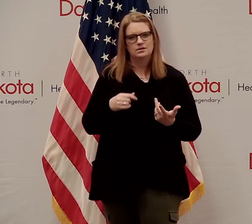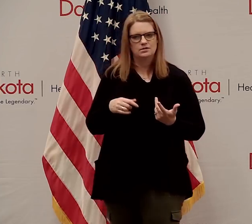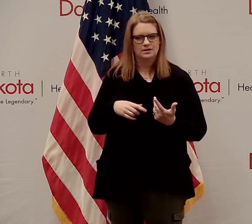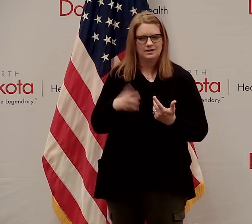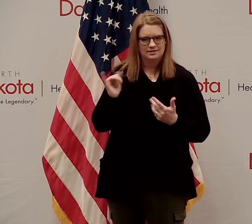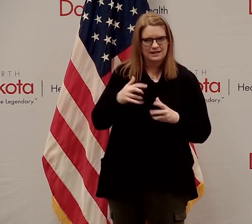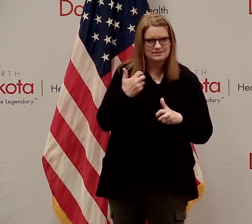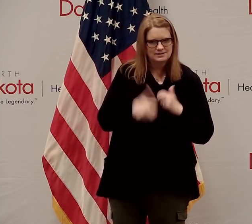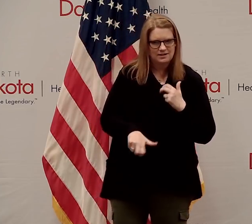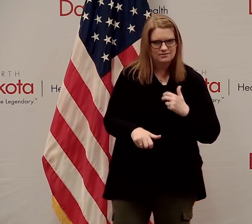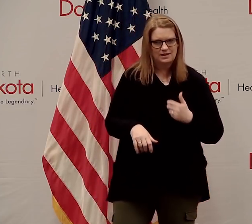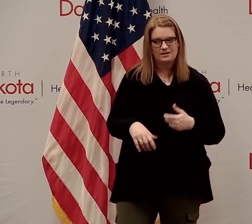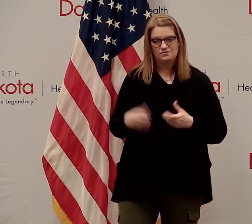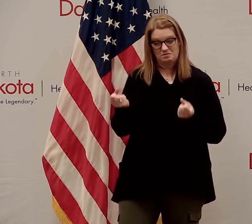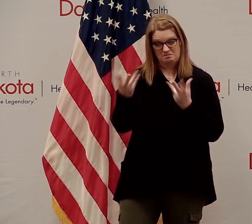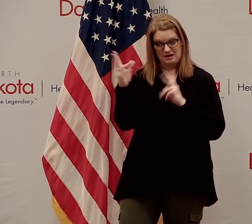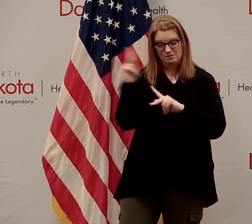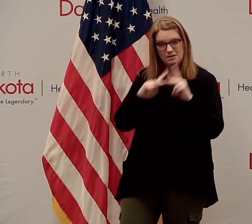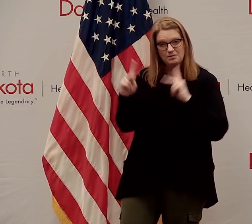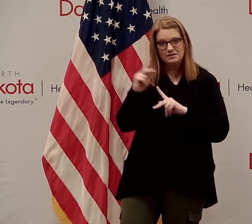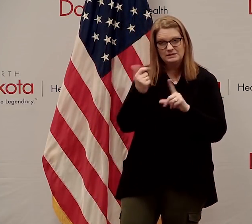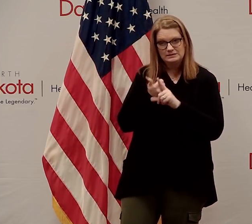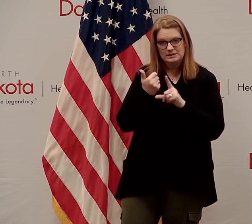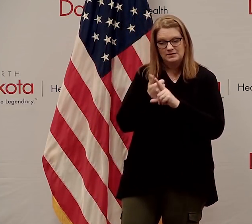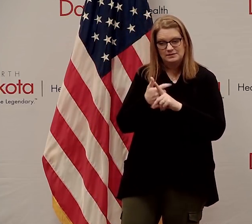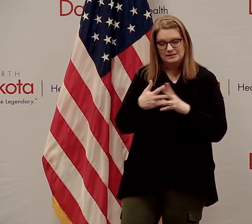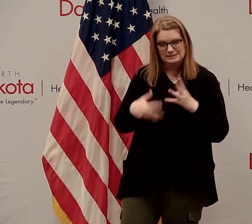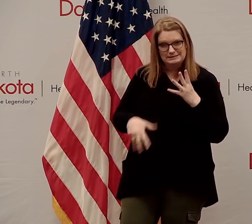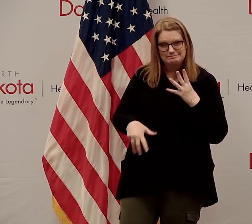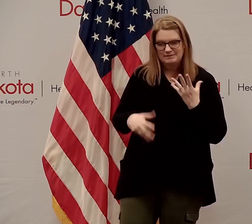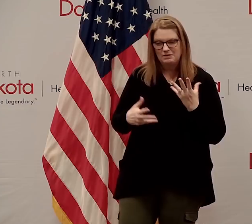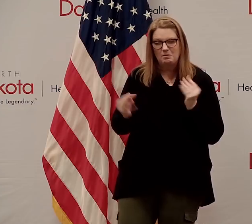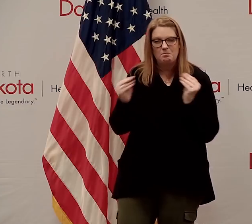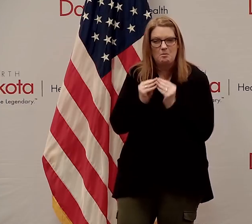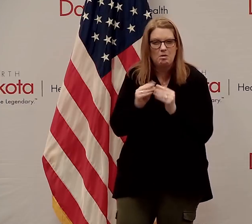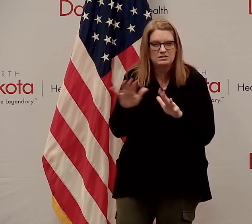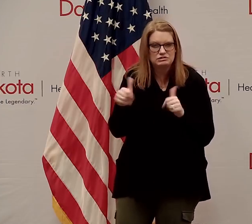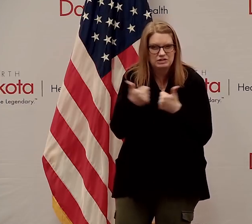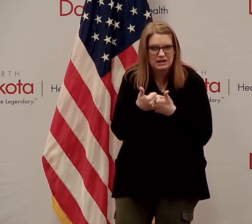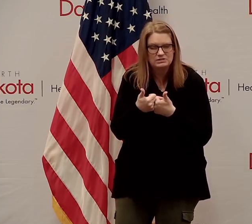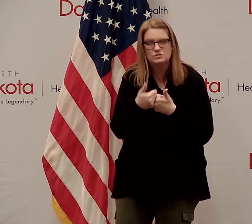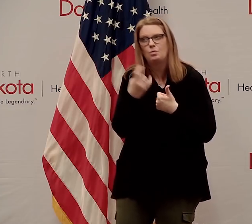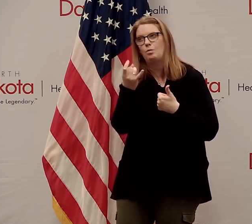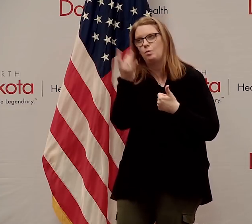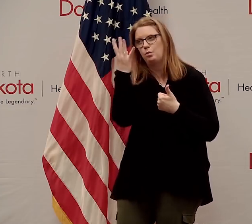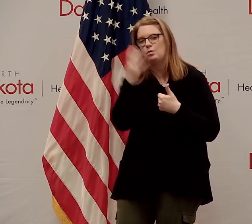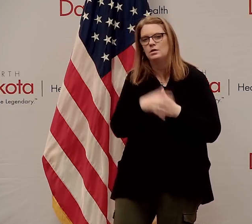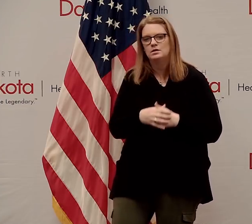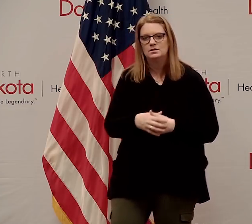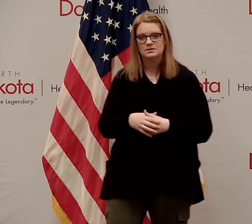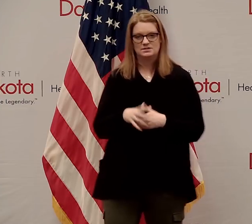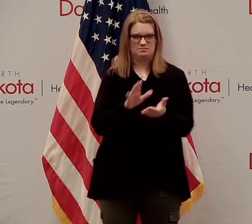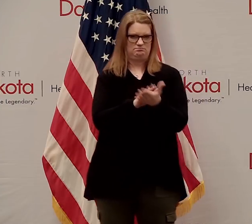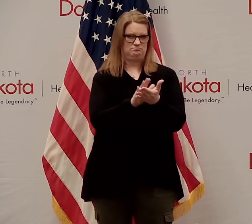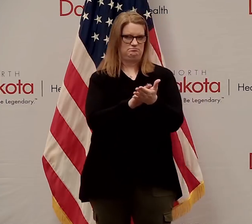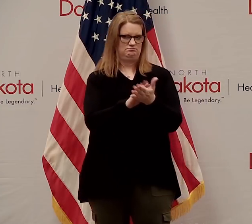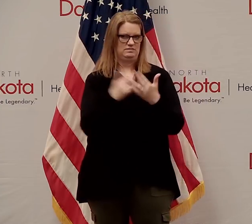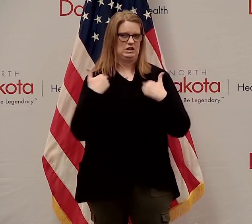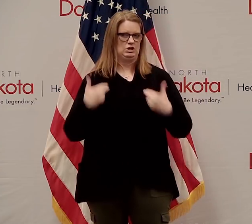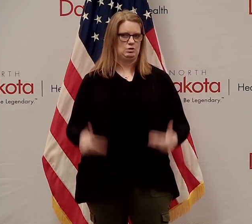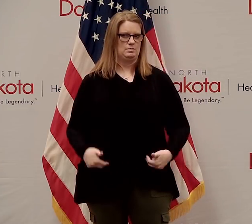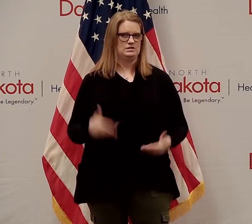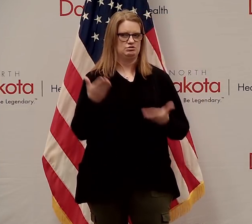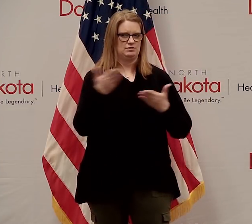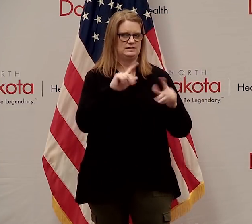is creating additional challenges. So again, way to go, the Human Services team, Behavioral Health Division